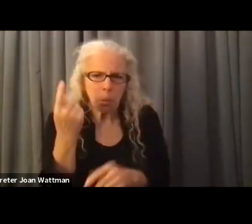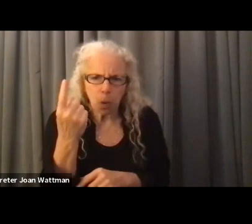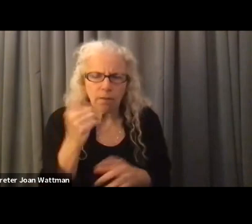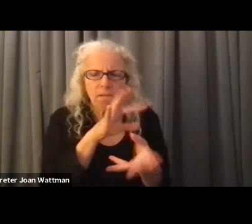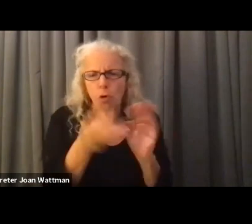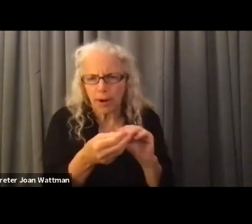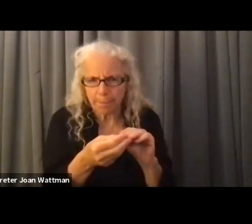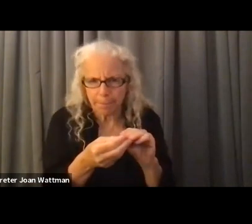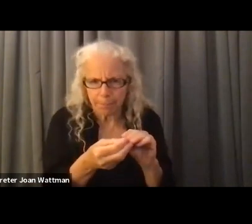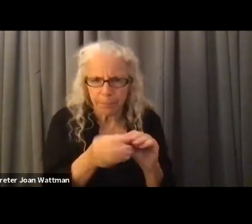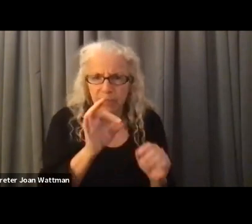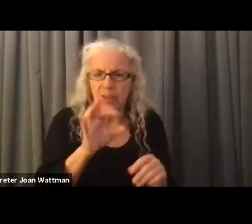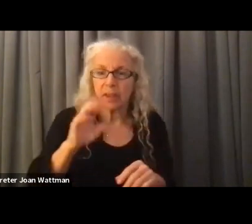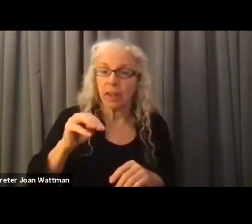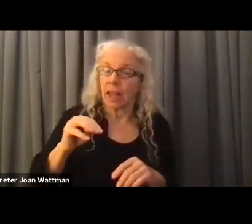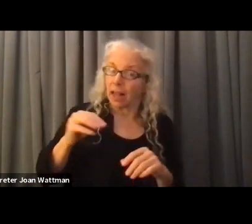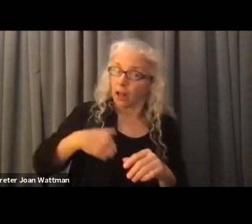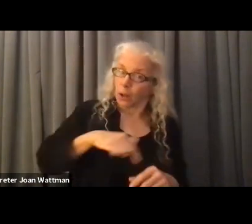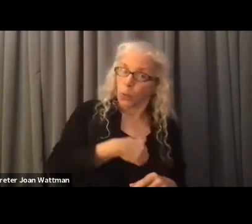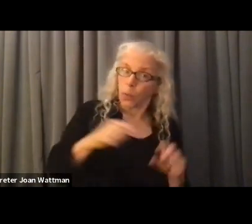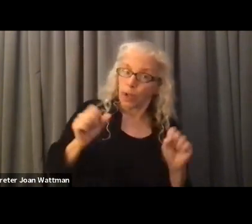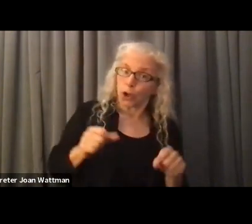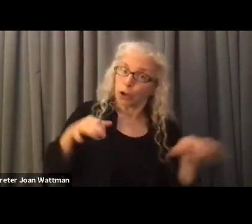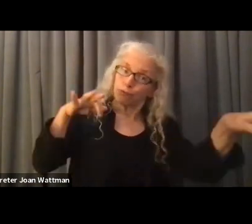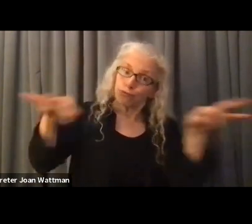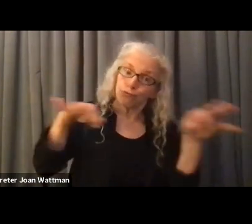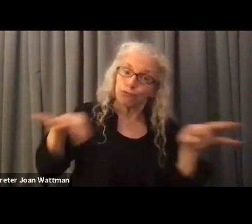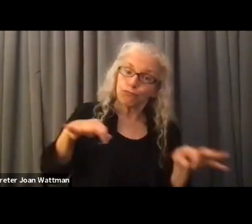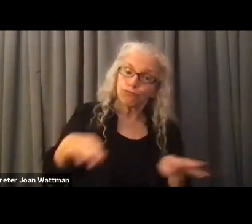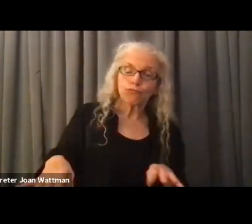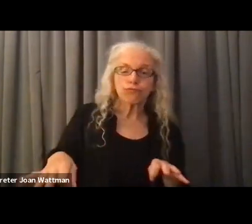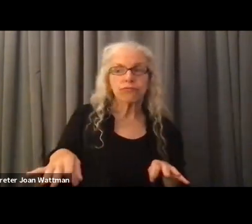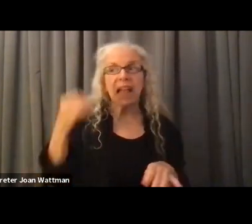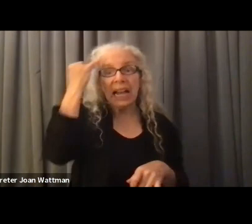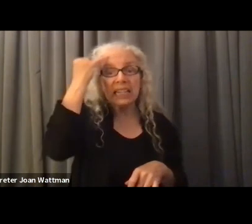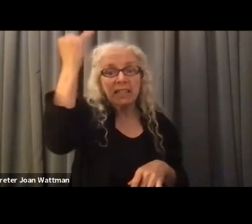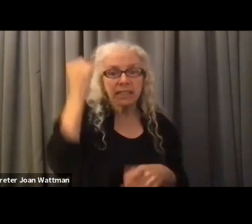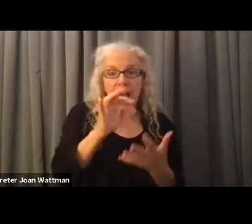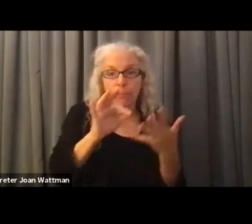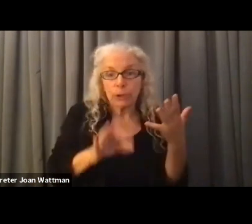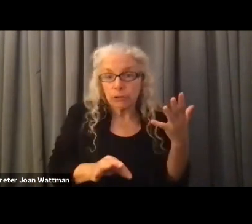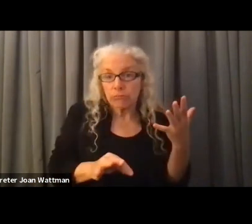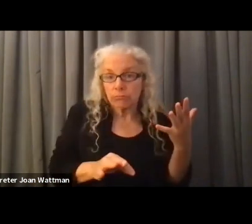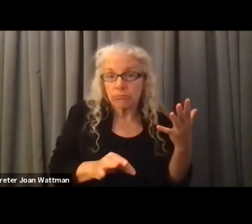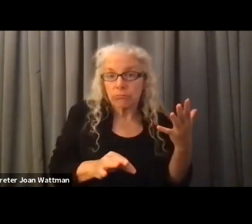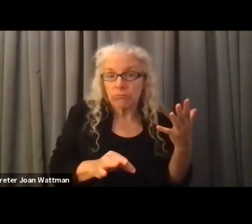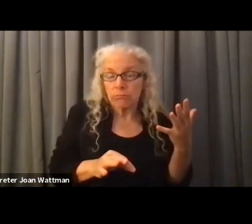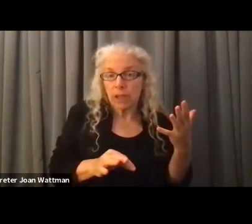forum where we present some of the options that could be available if we were to